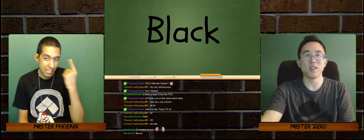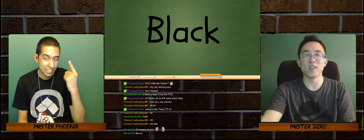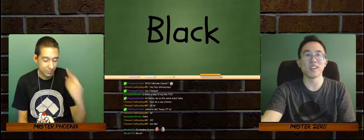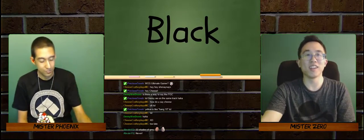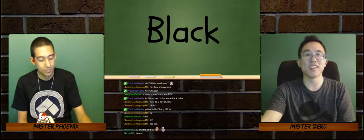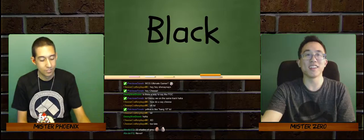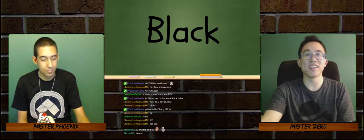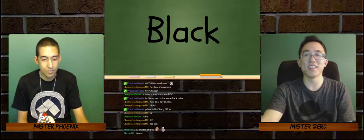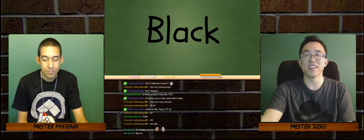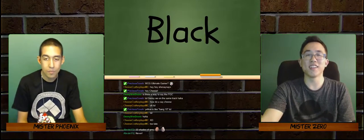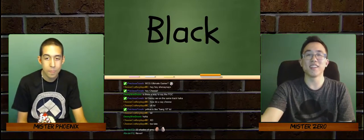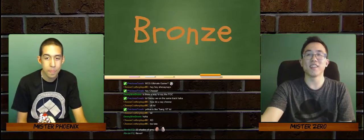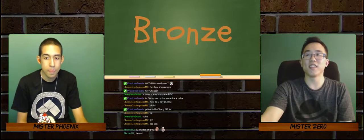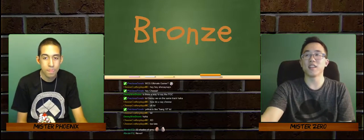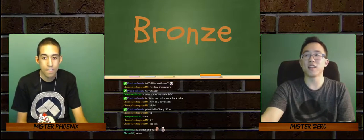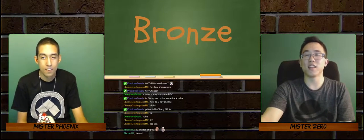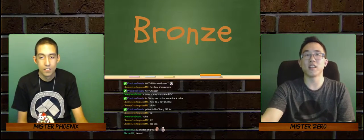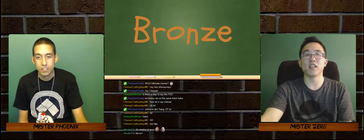Black.